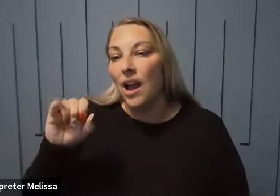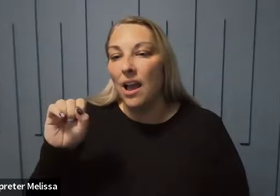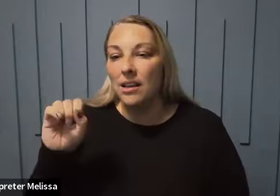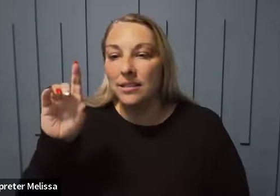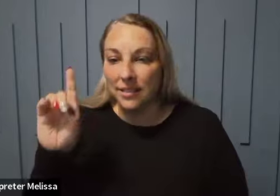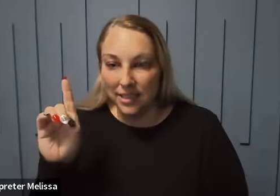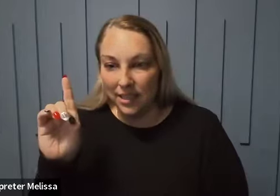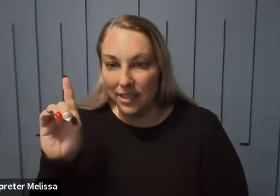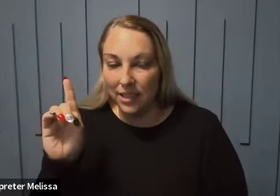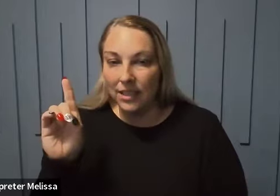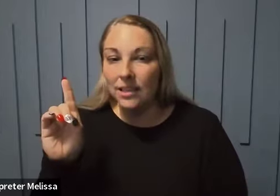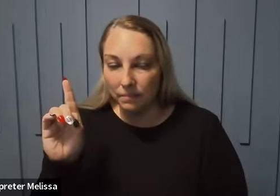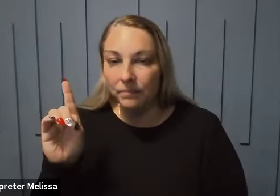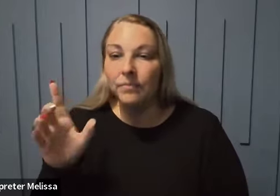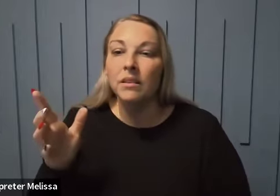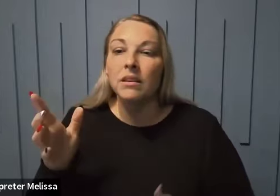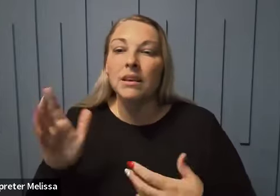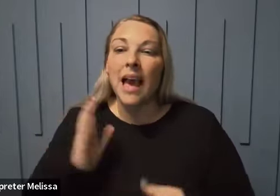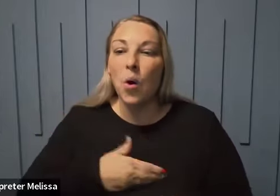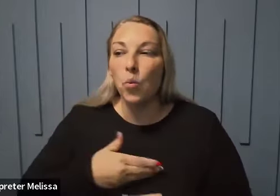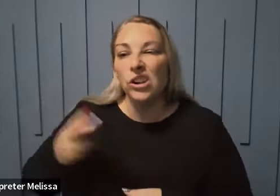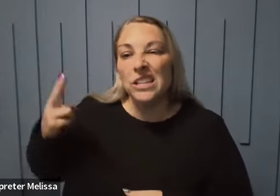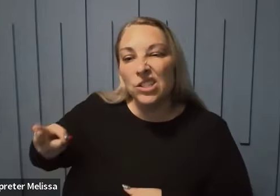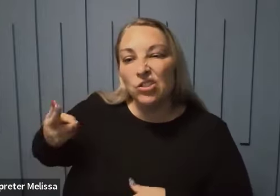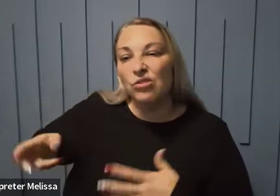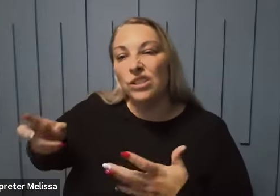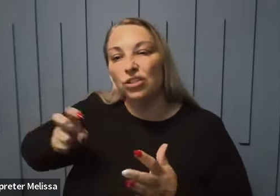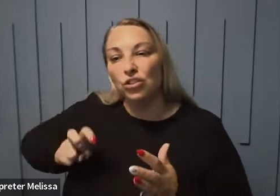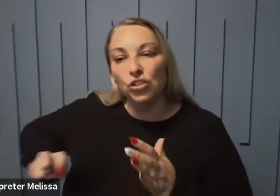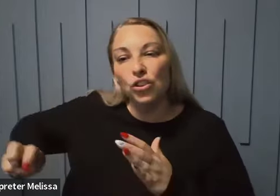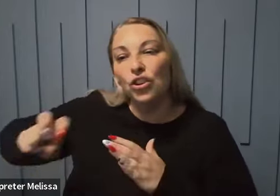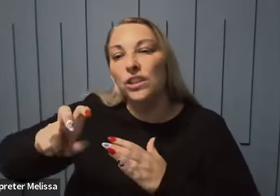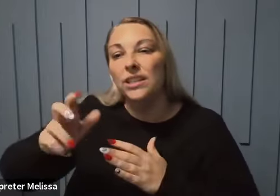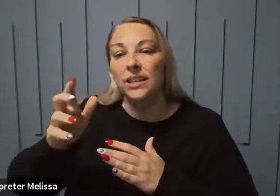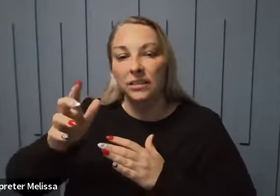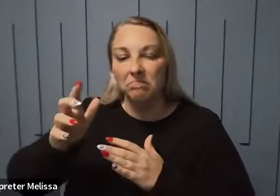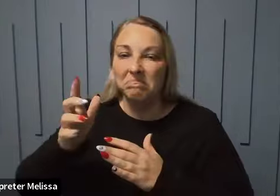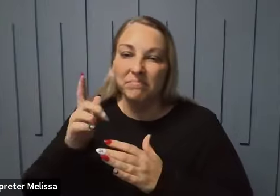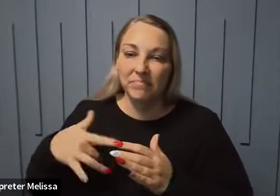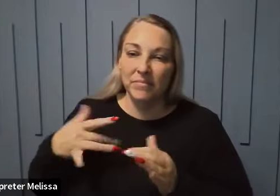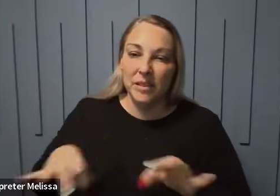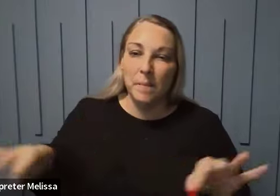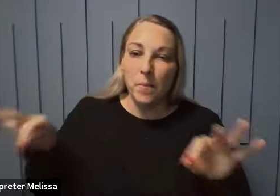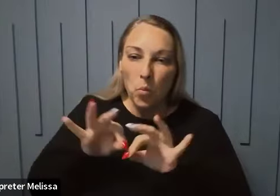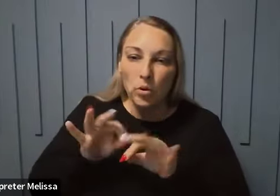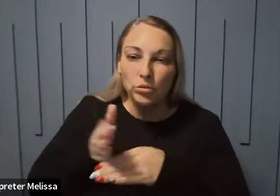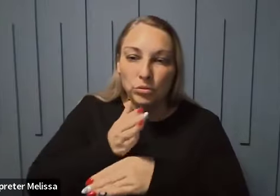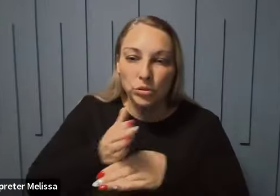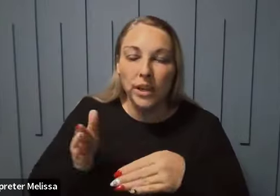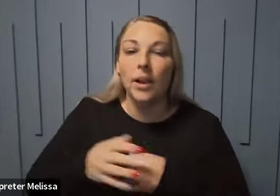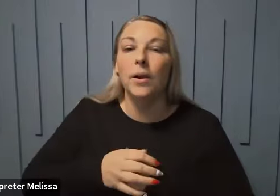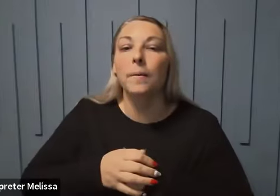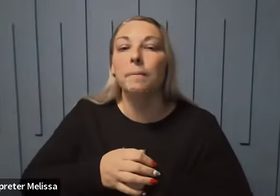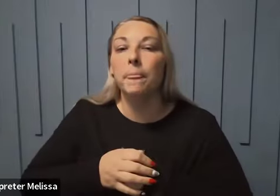our journey is important to share with others. And it really has been kind of a long journey. So like, how did we get here? We're a residential school